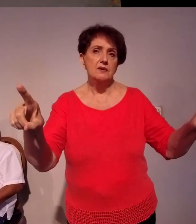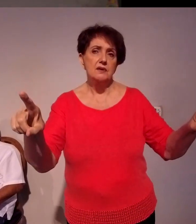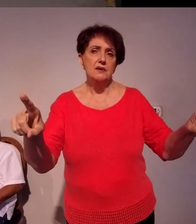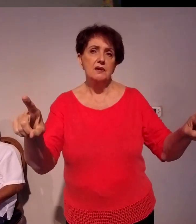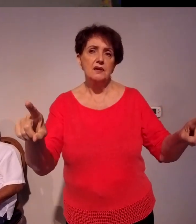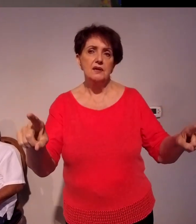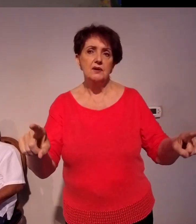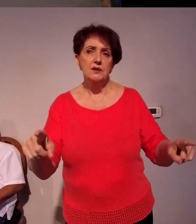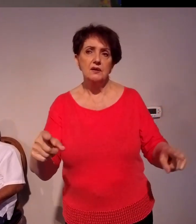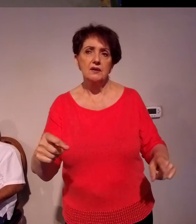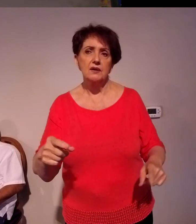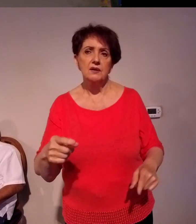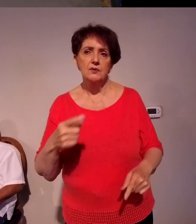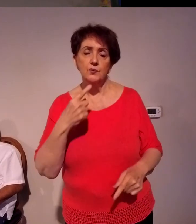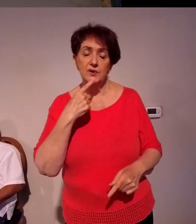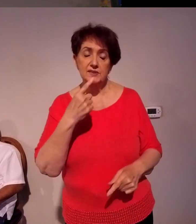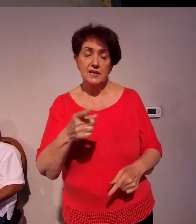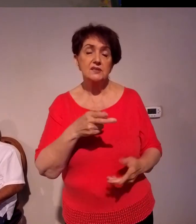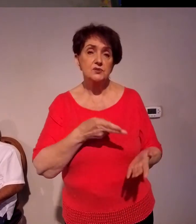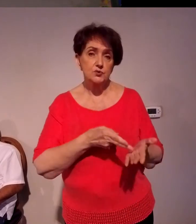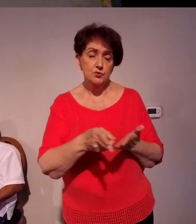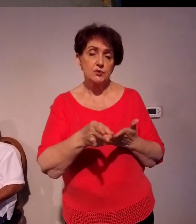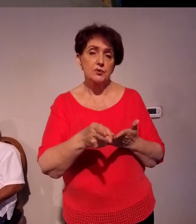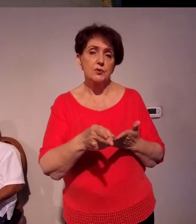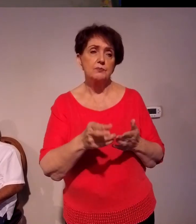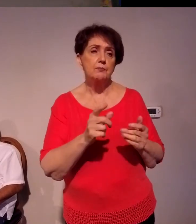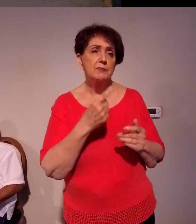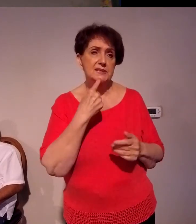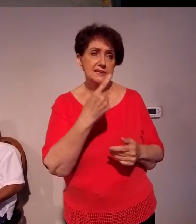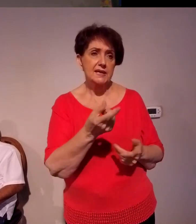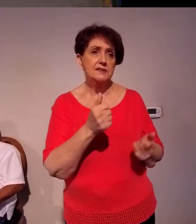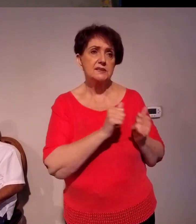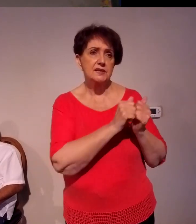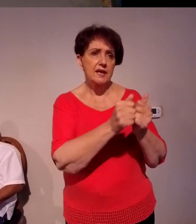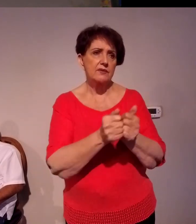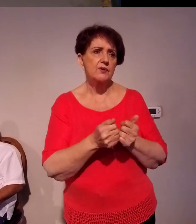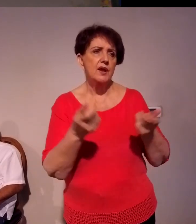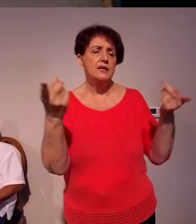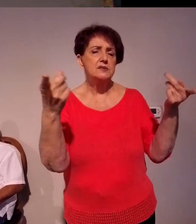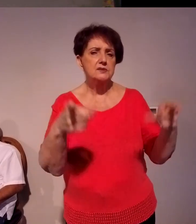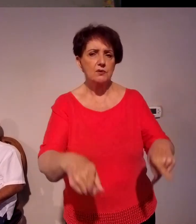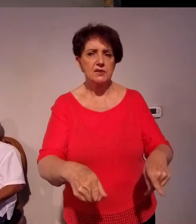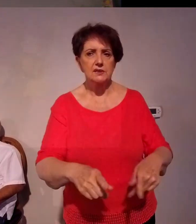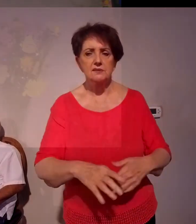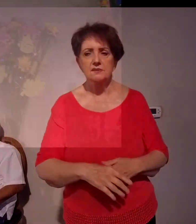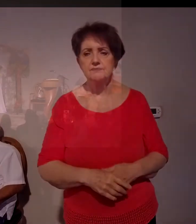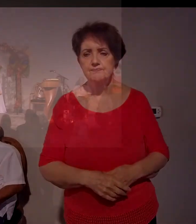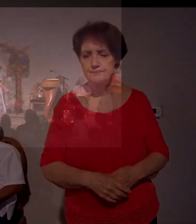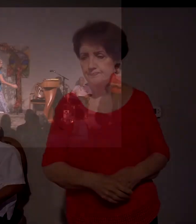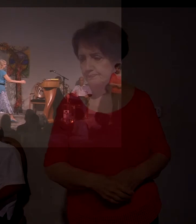we say it is so by saying together, and so it is.